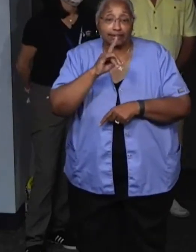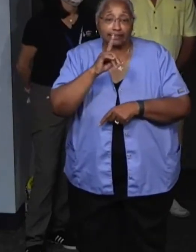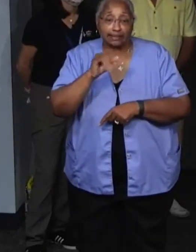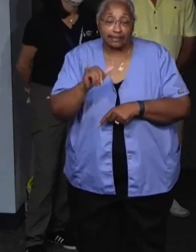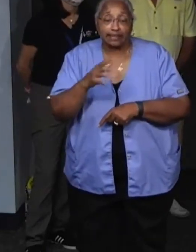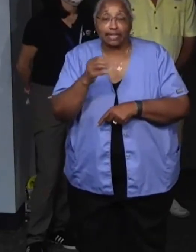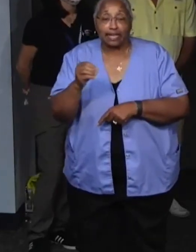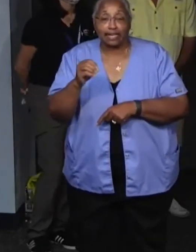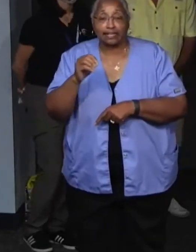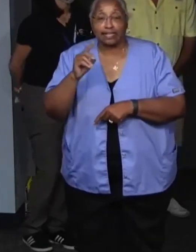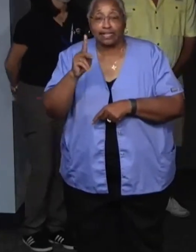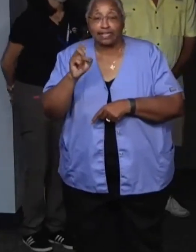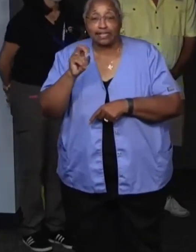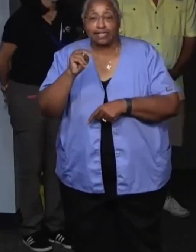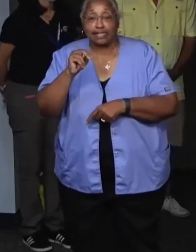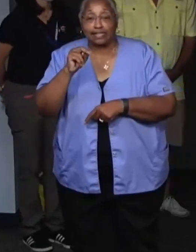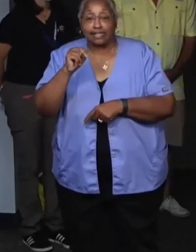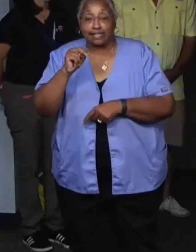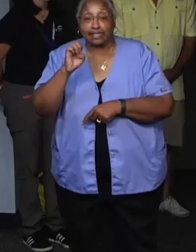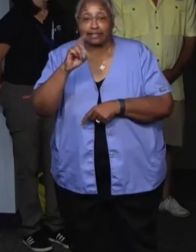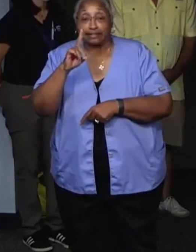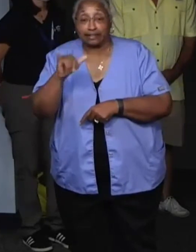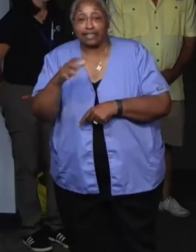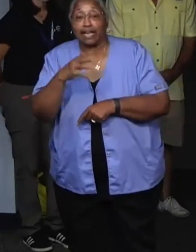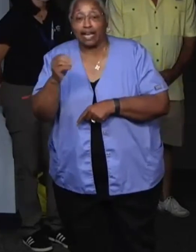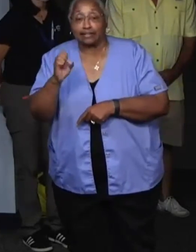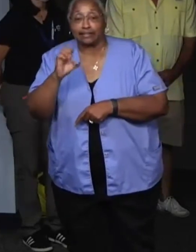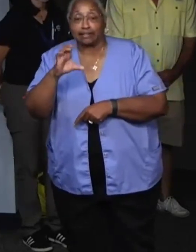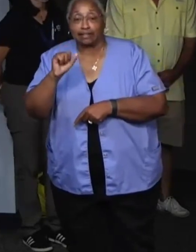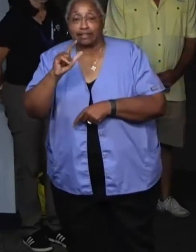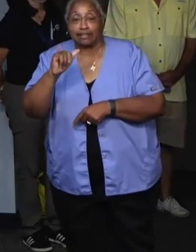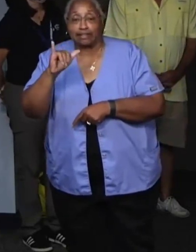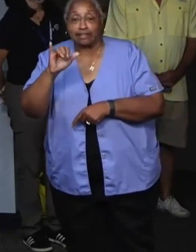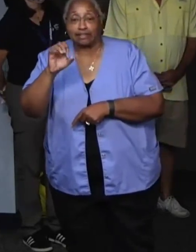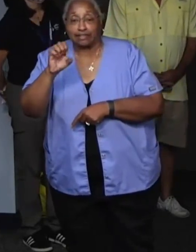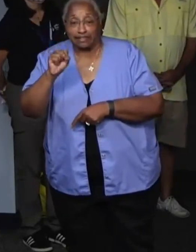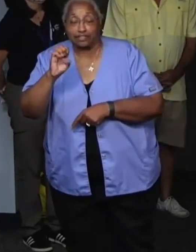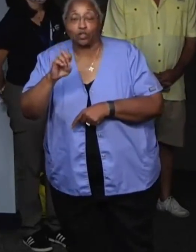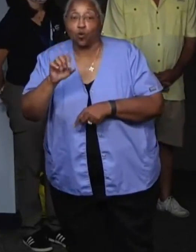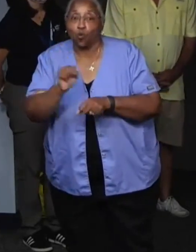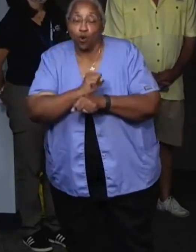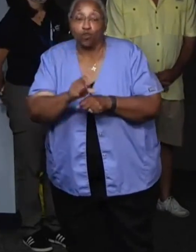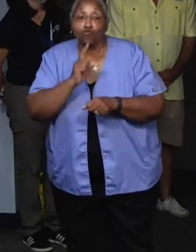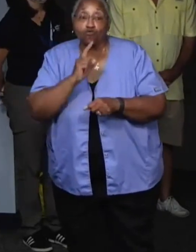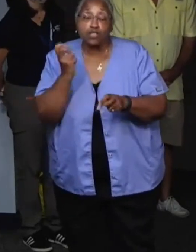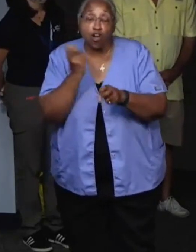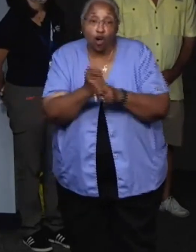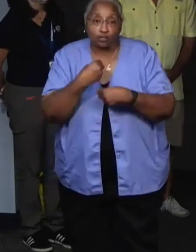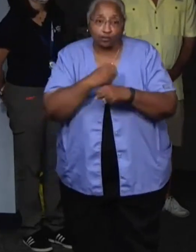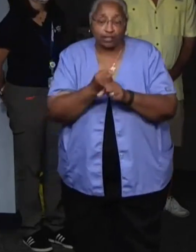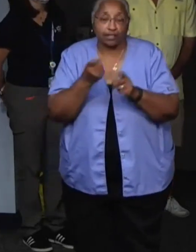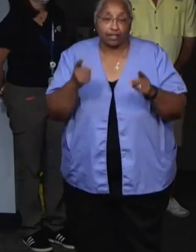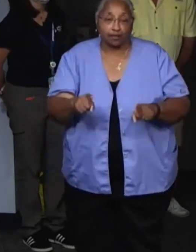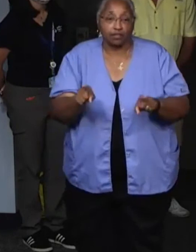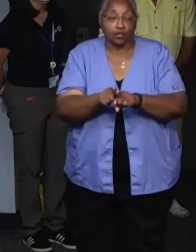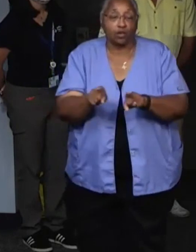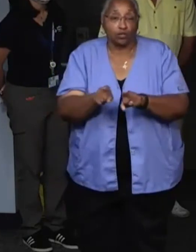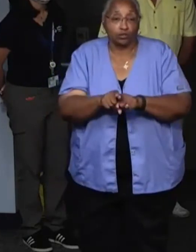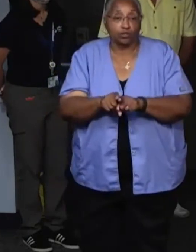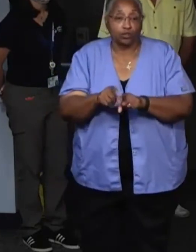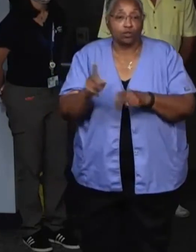Congressman Scalise, and they are all making a big effort to expedite this. And we've been working closely with the parish president, of course the representative who's been by my side throughout